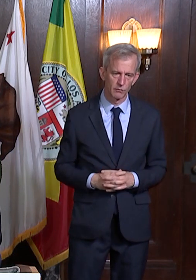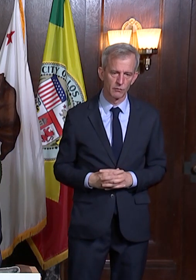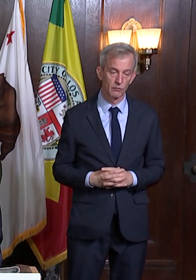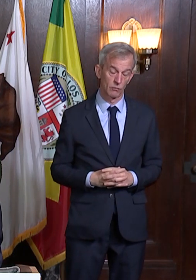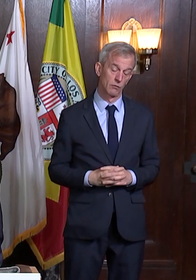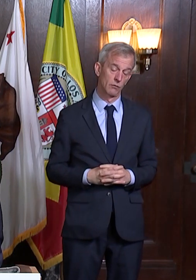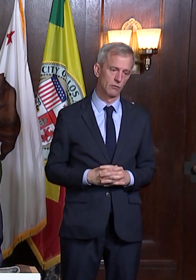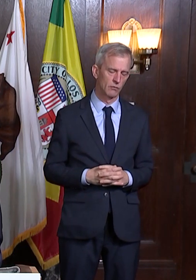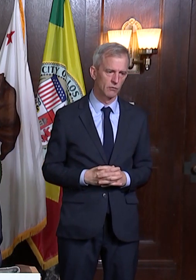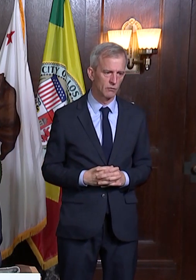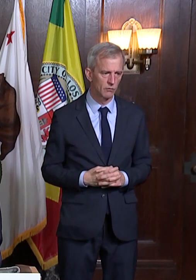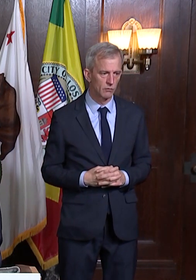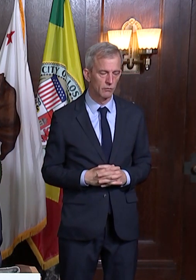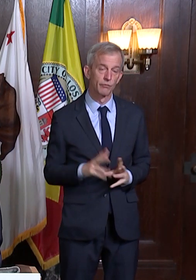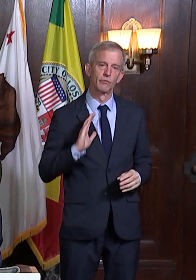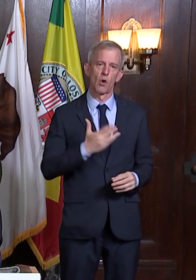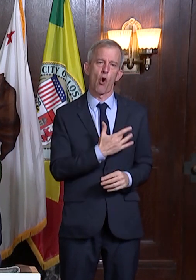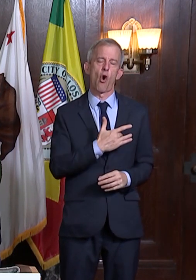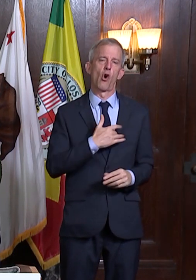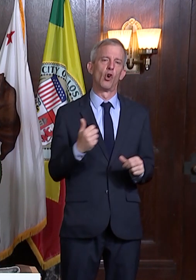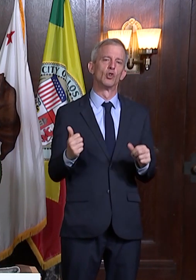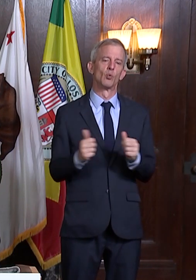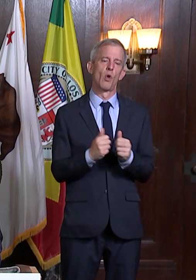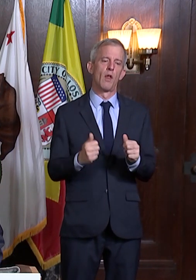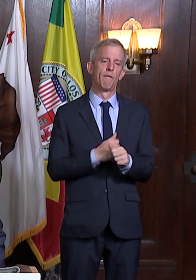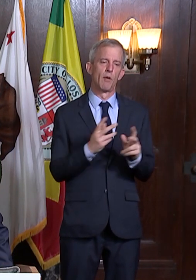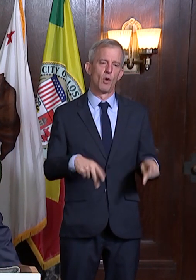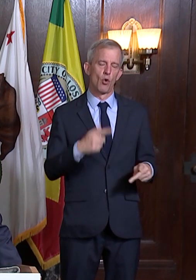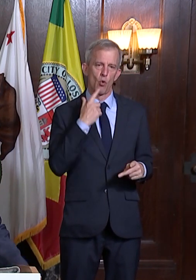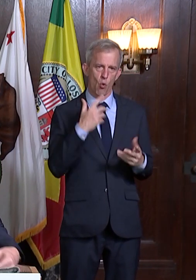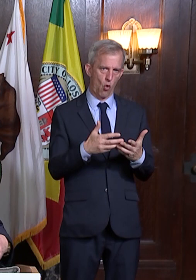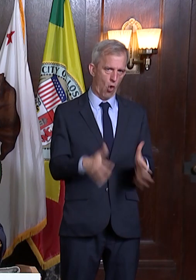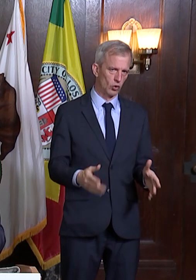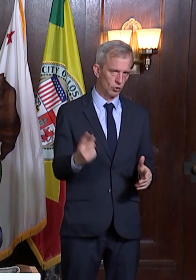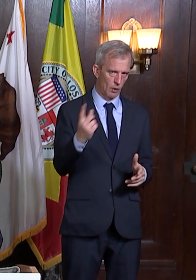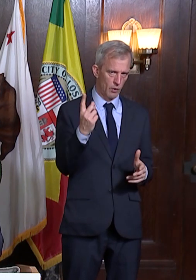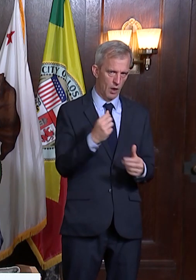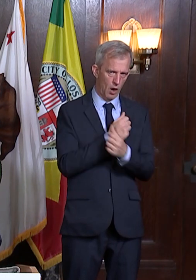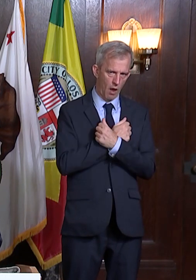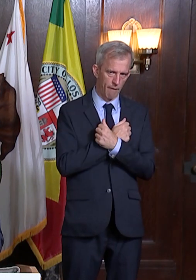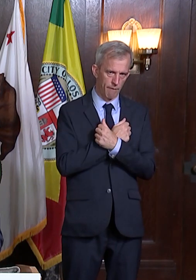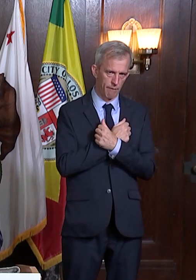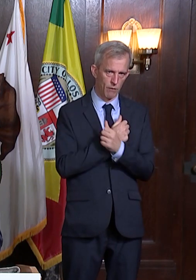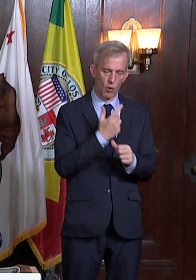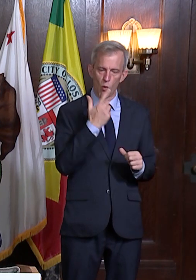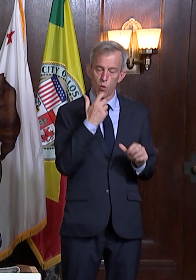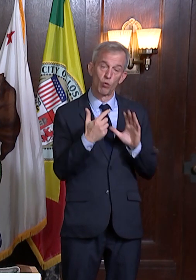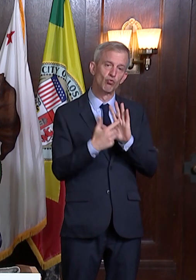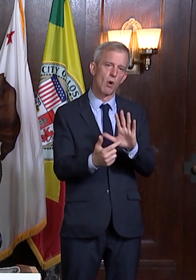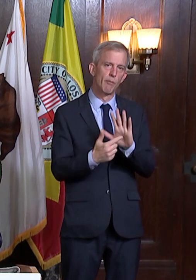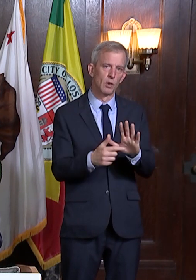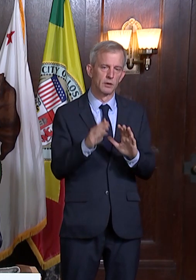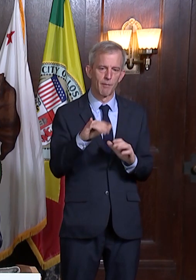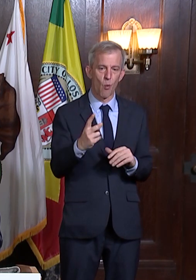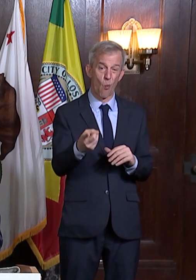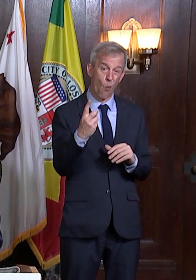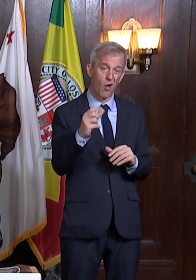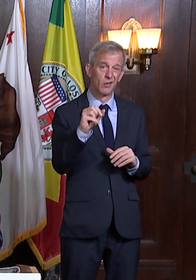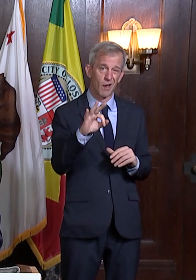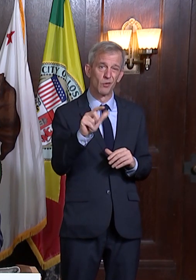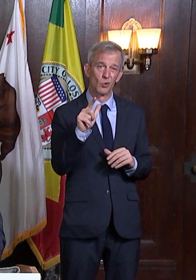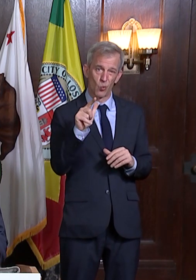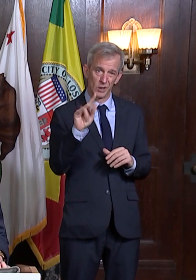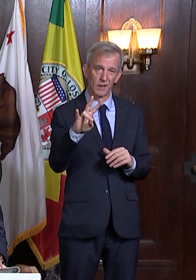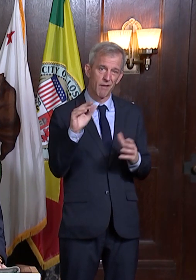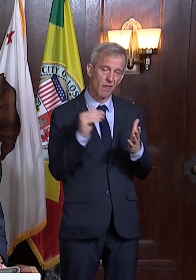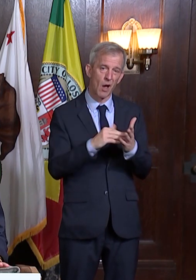Our hearts are with everybody who lost someone that they loved, who are represented by one of those 27,000 flags.